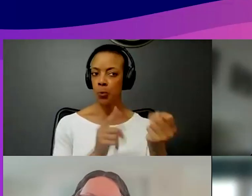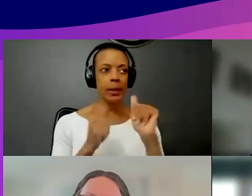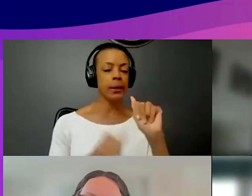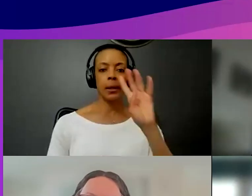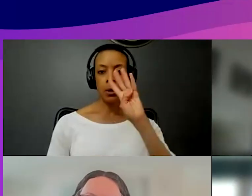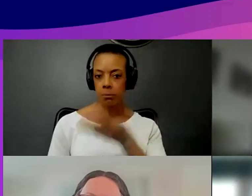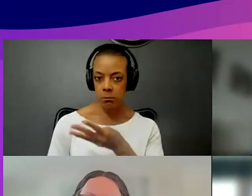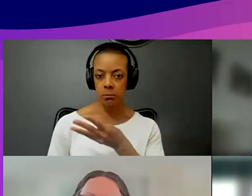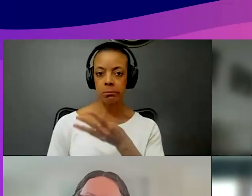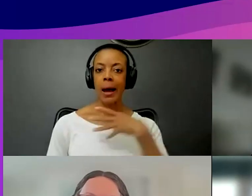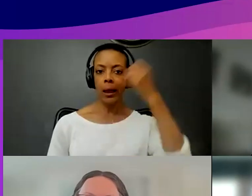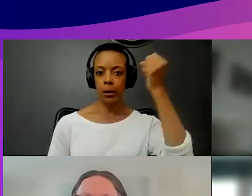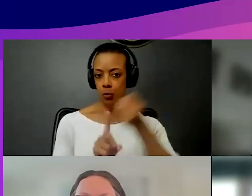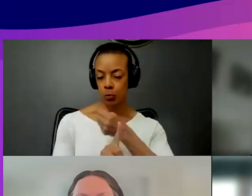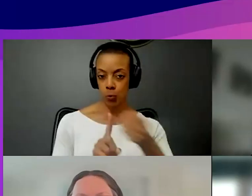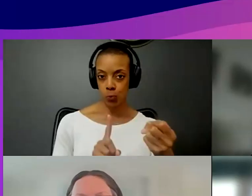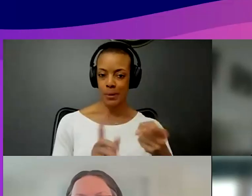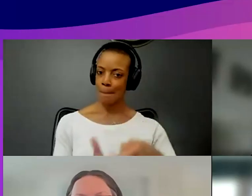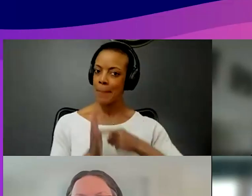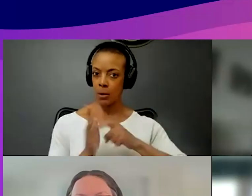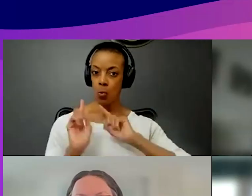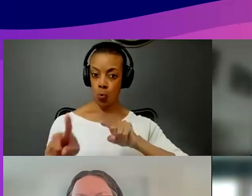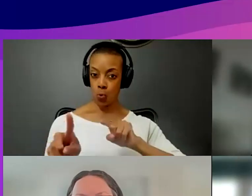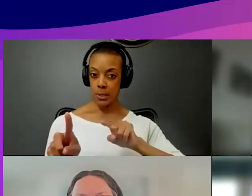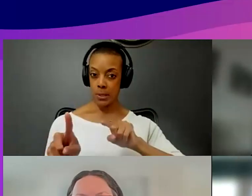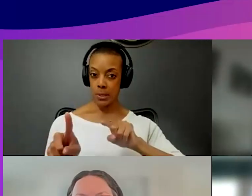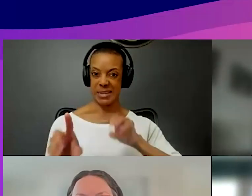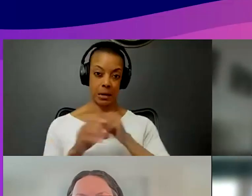elder abuse, and then sort of